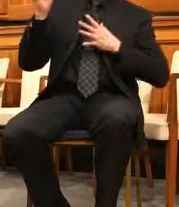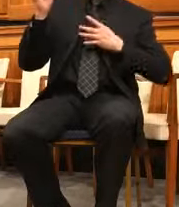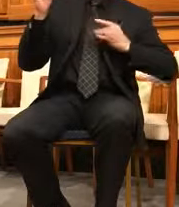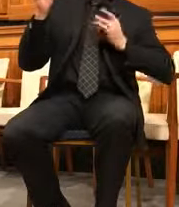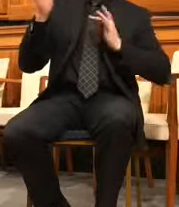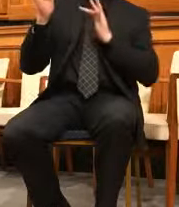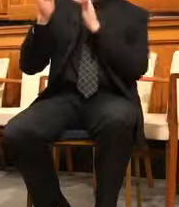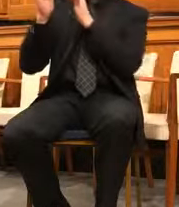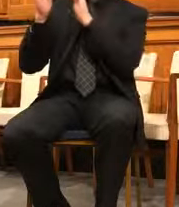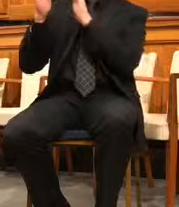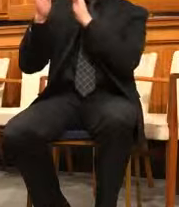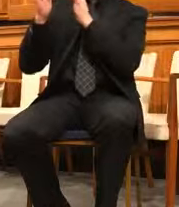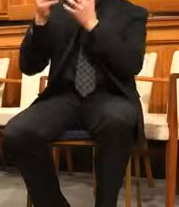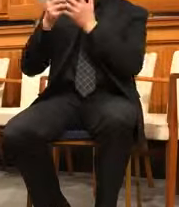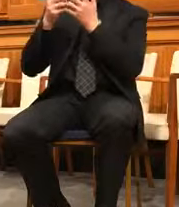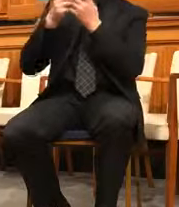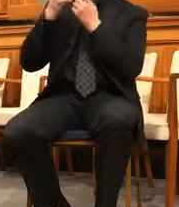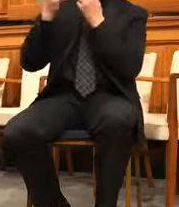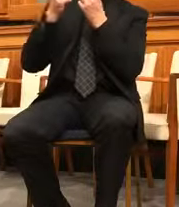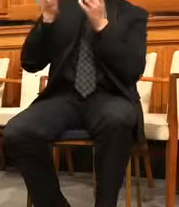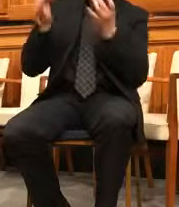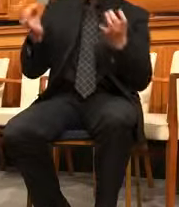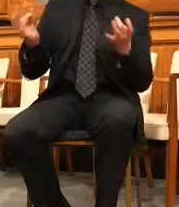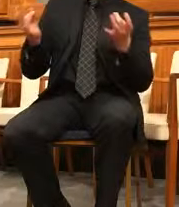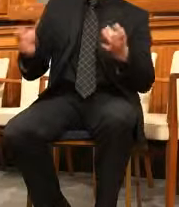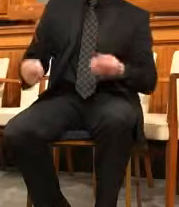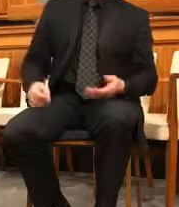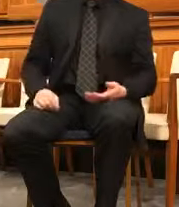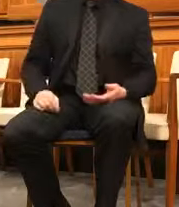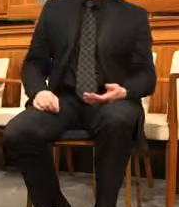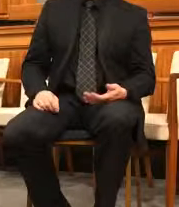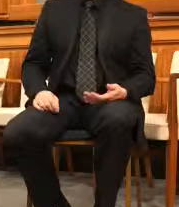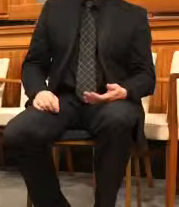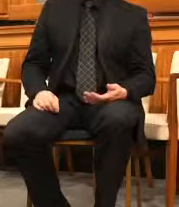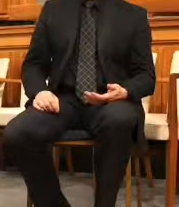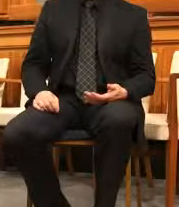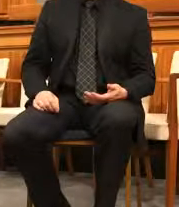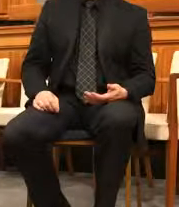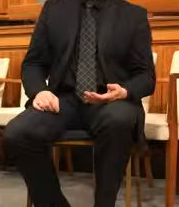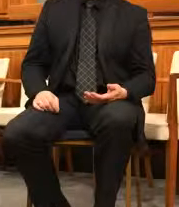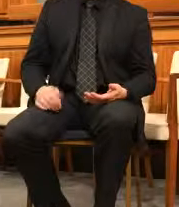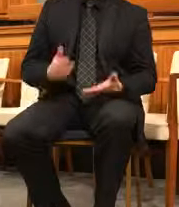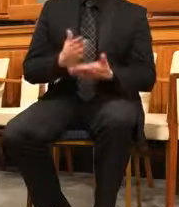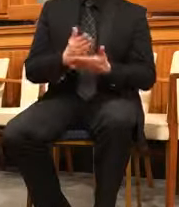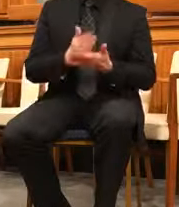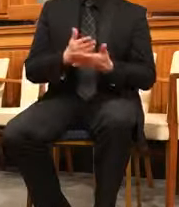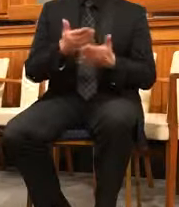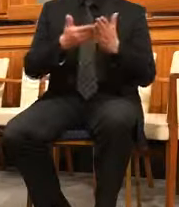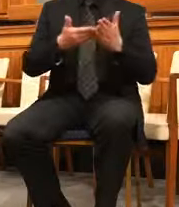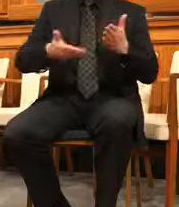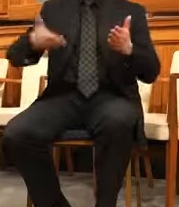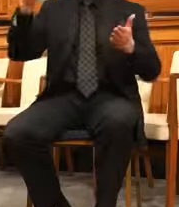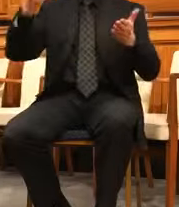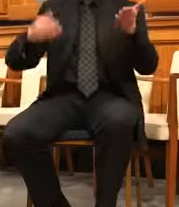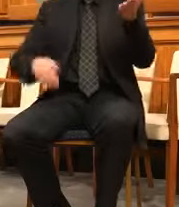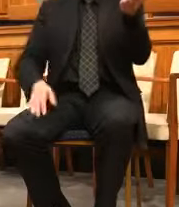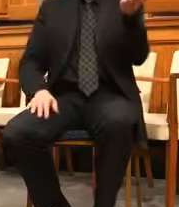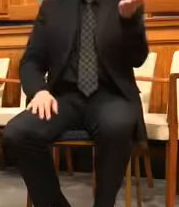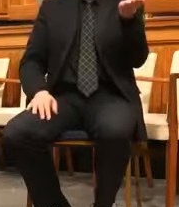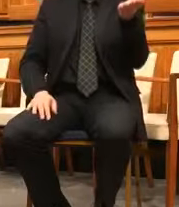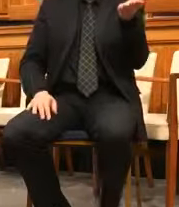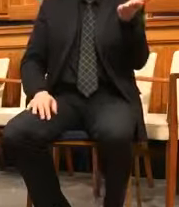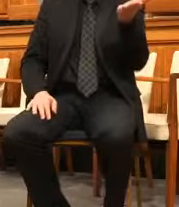into contact with God. But that's really a conceit of the imagination. No such thing. You